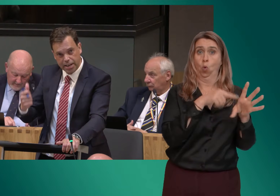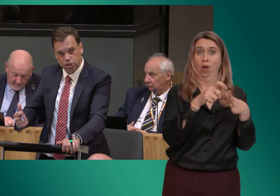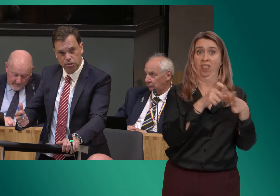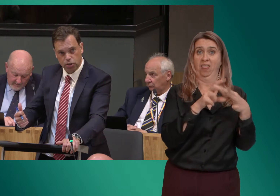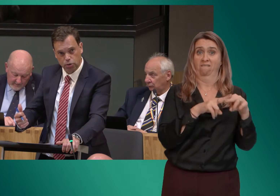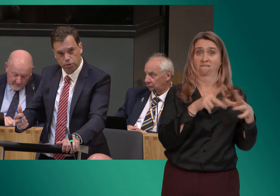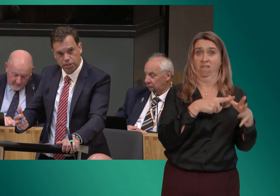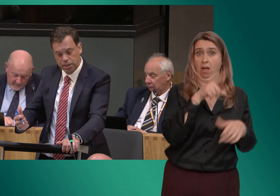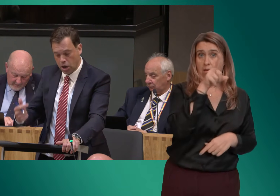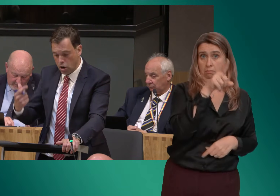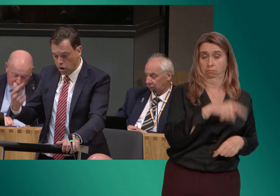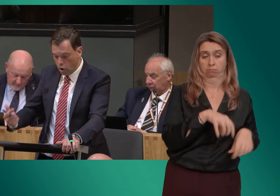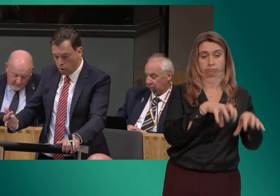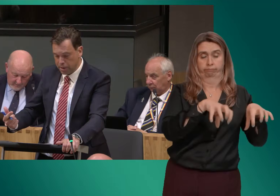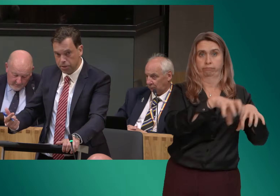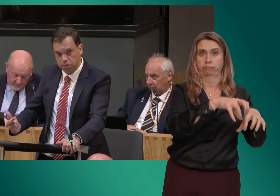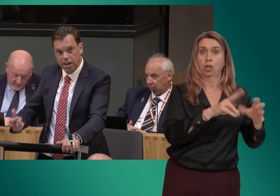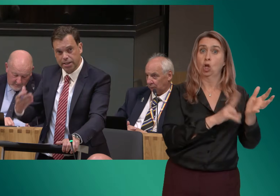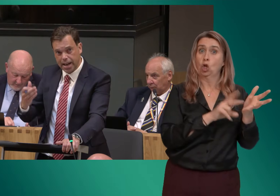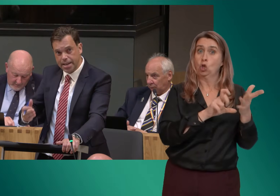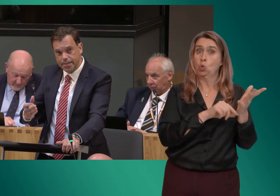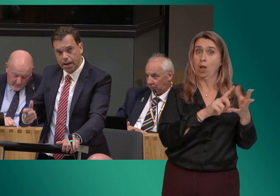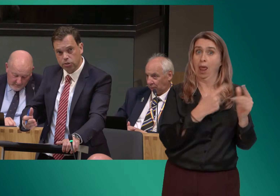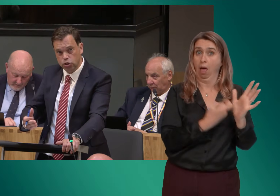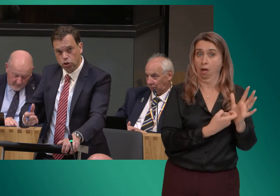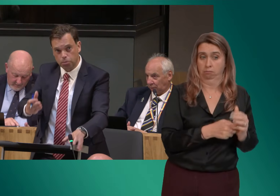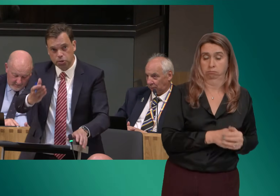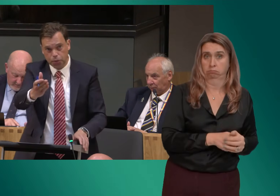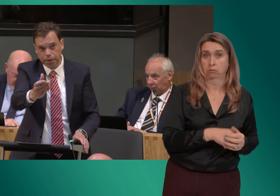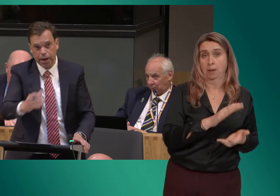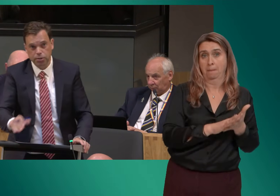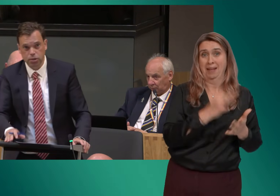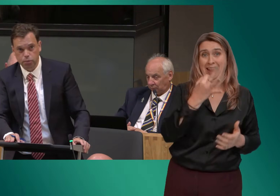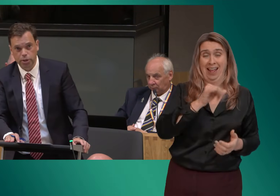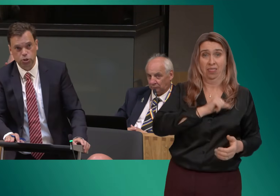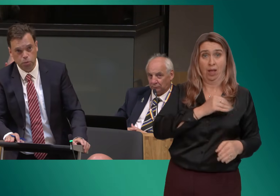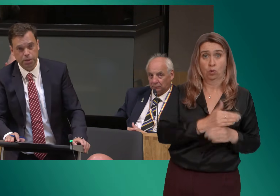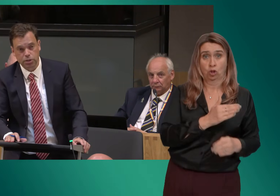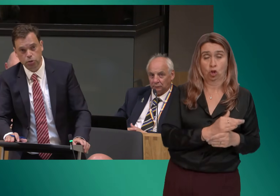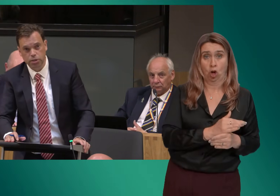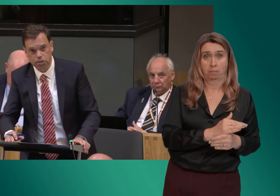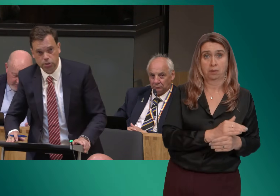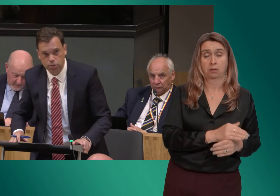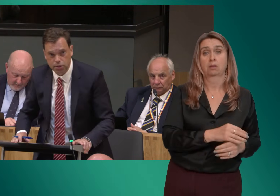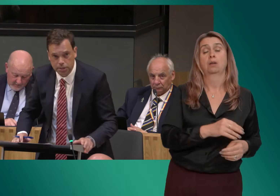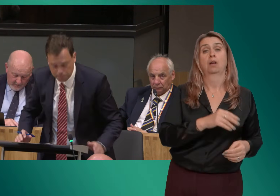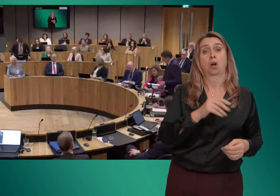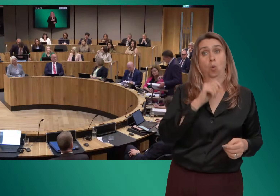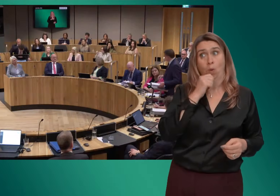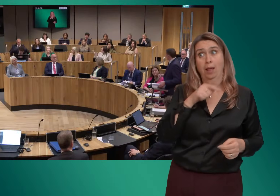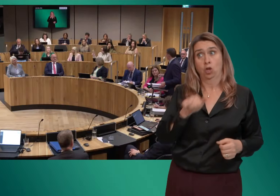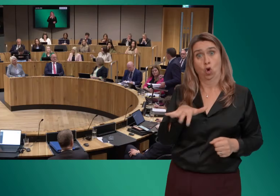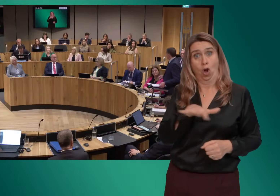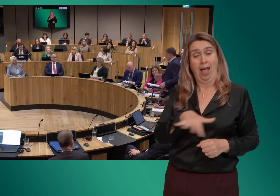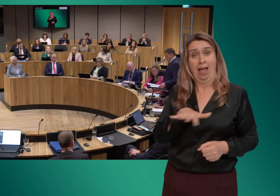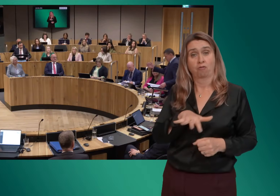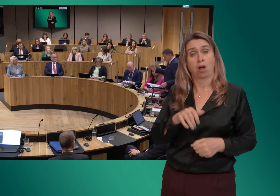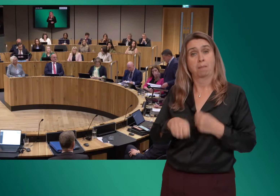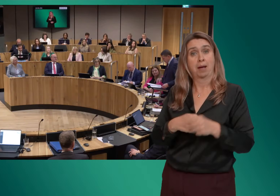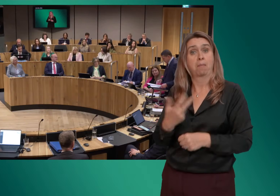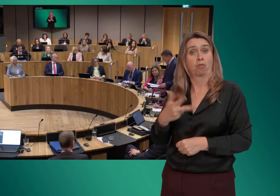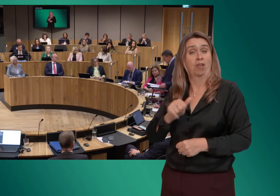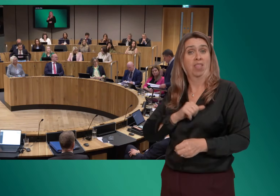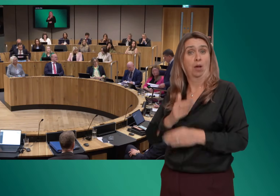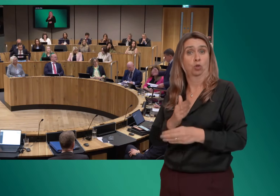provide energy security, lower bills and 8,000 jobs, 3,000 of which will be in your constituency?